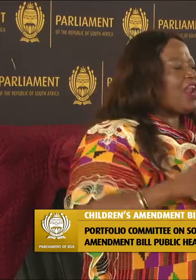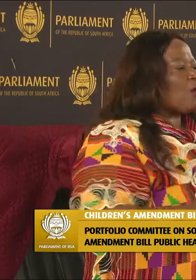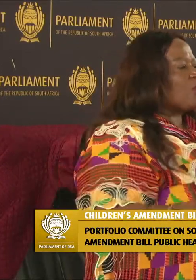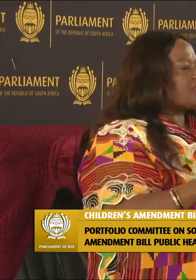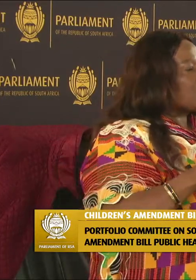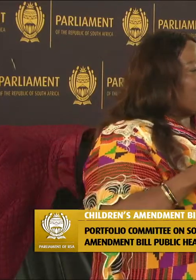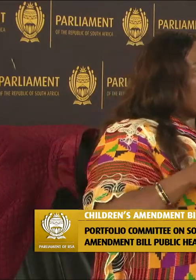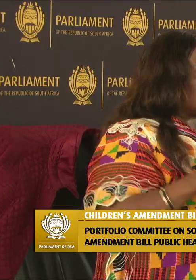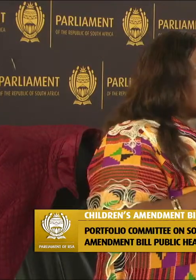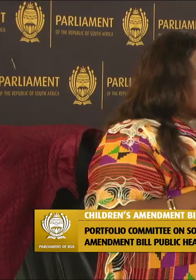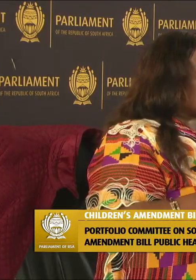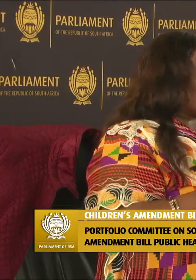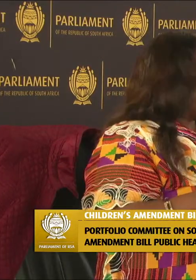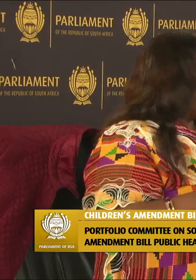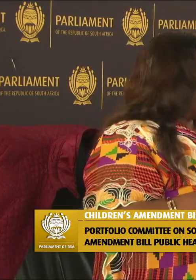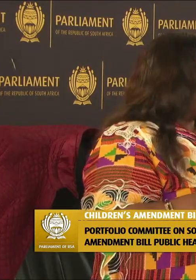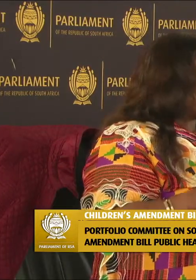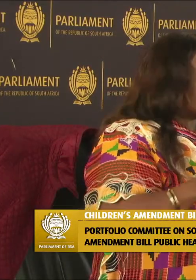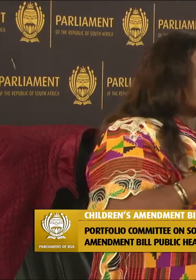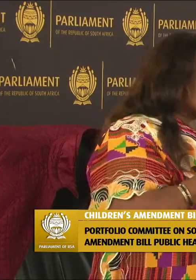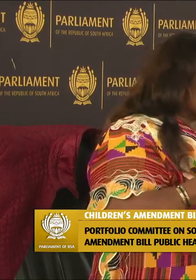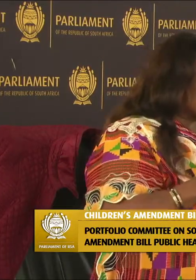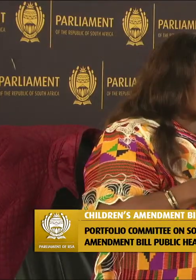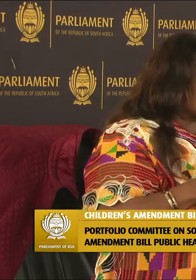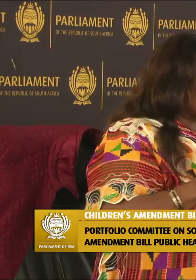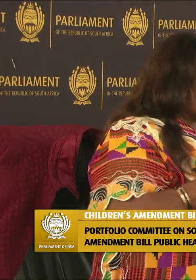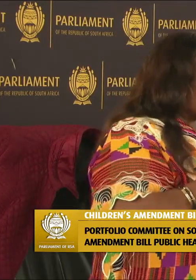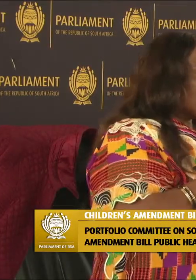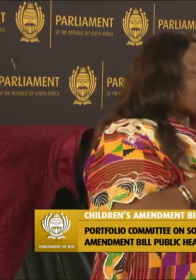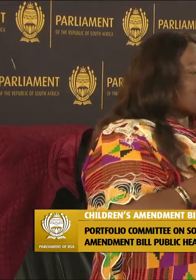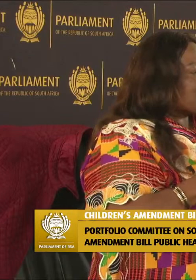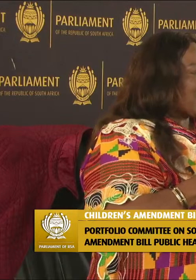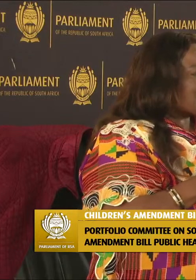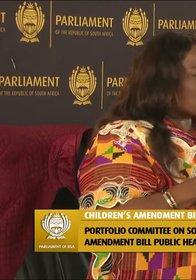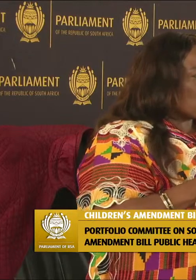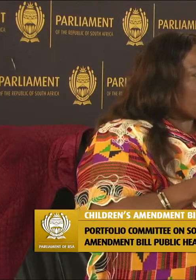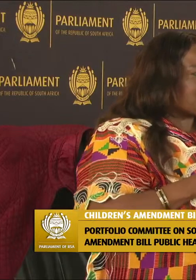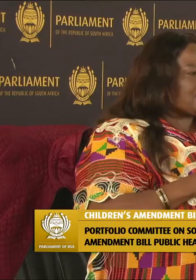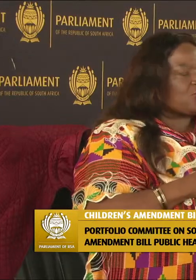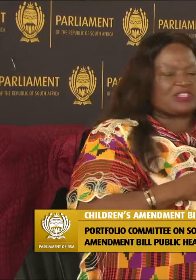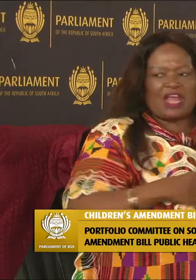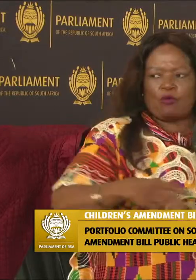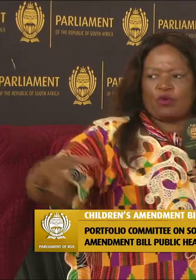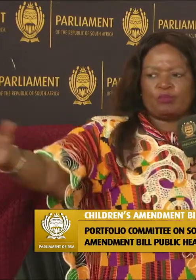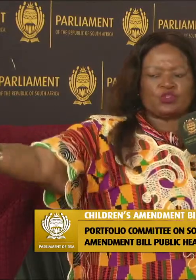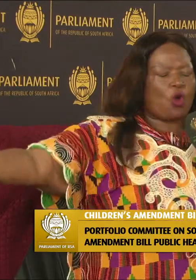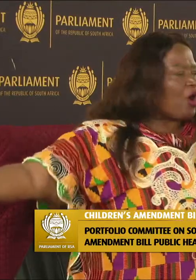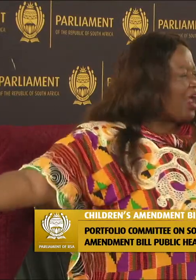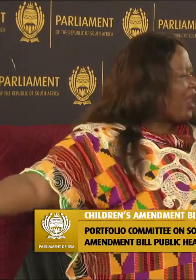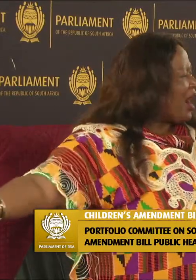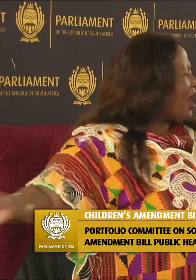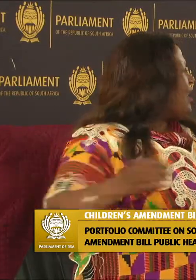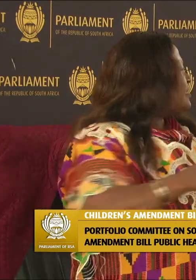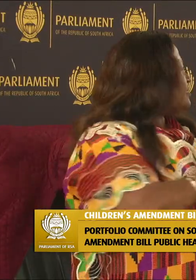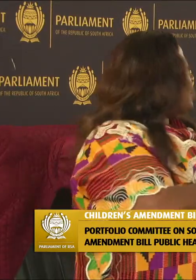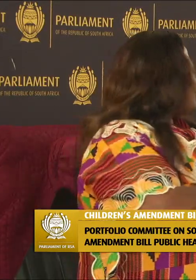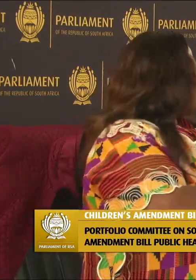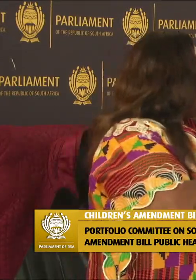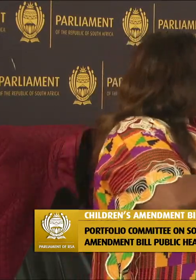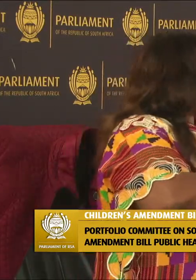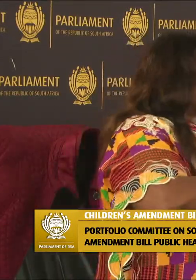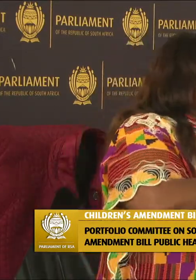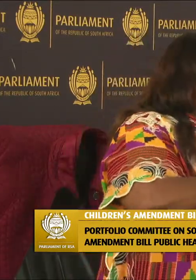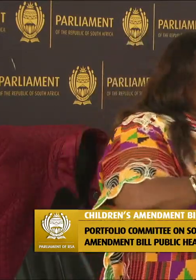in a language that you are comfortable. Or as interpreters lapha zizazi zonke izinto sinawe nomtsonga la,